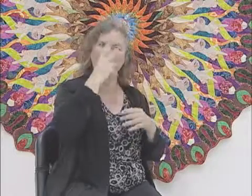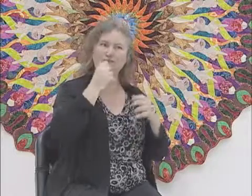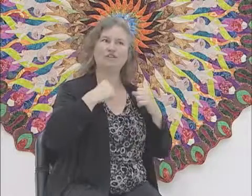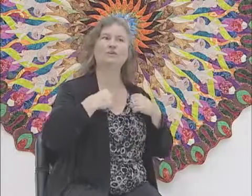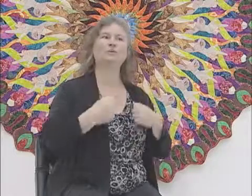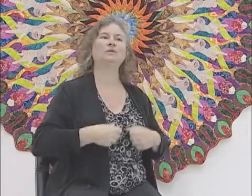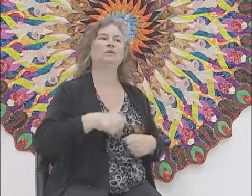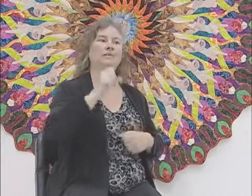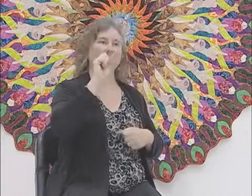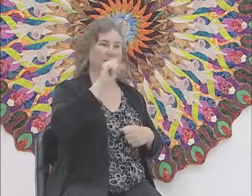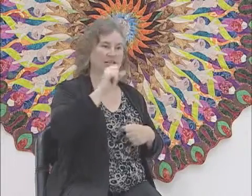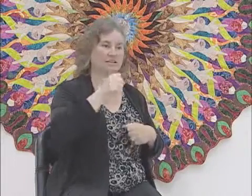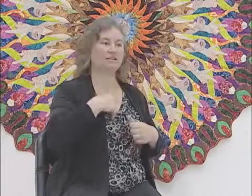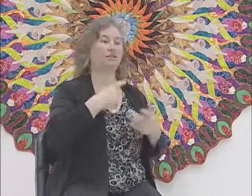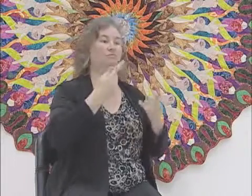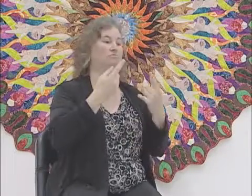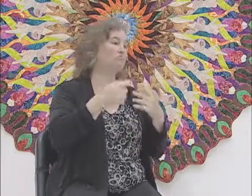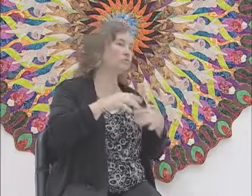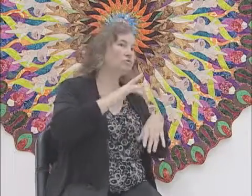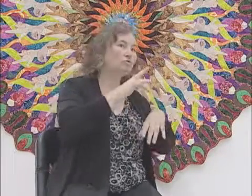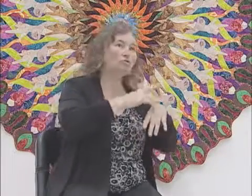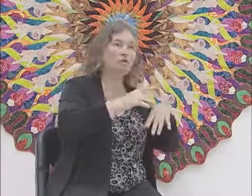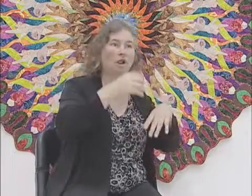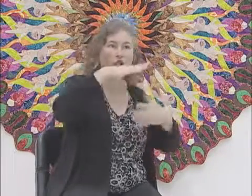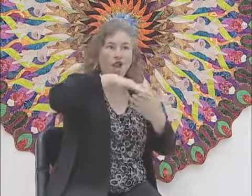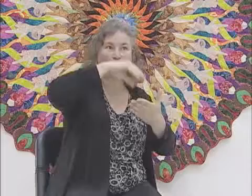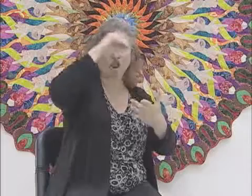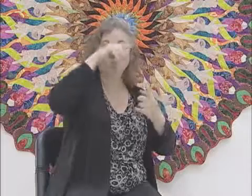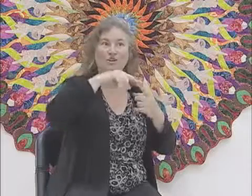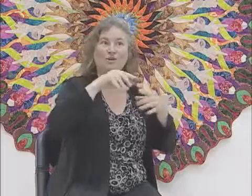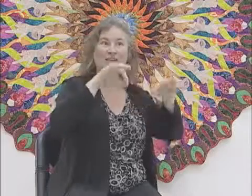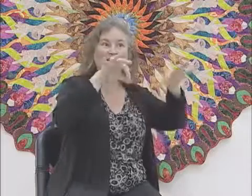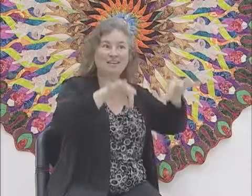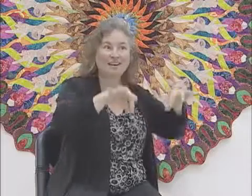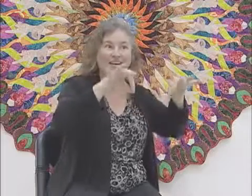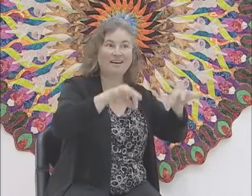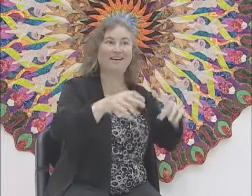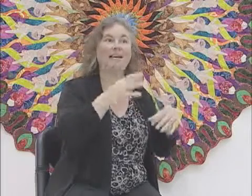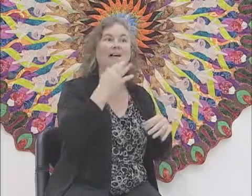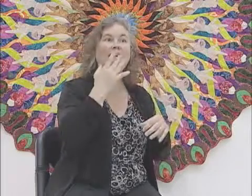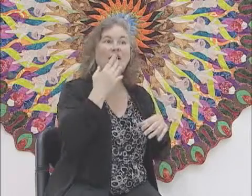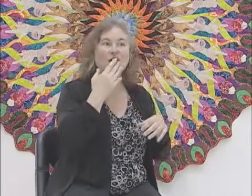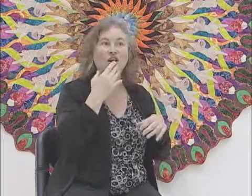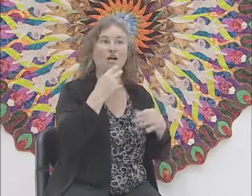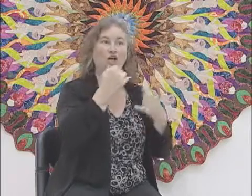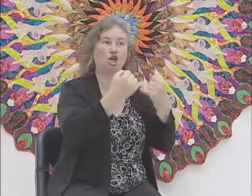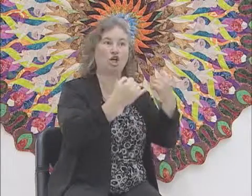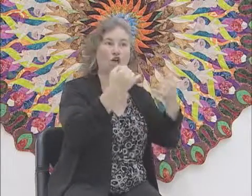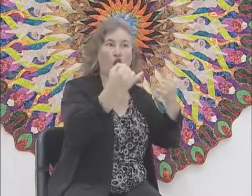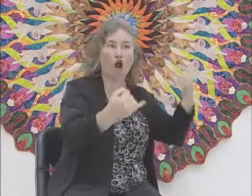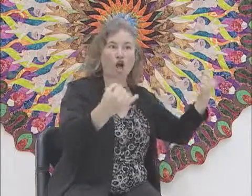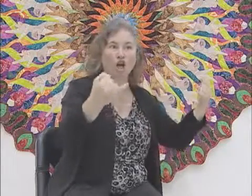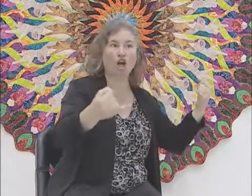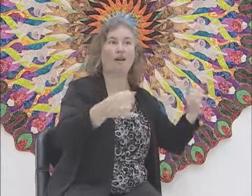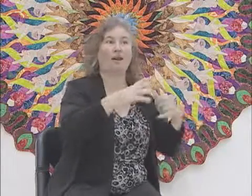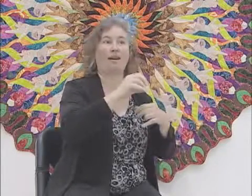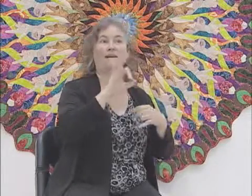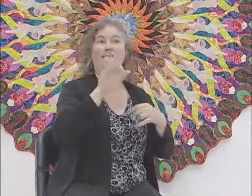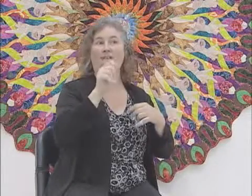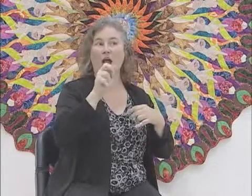knitting, and they were impressed with how beautiful these sweaters were. They said that I should learn how to dye and make my own